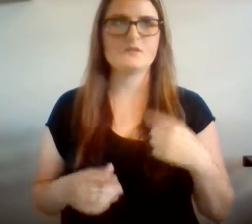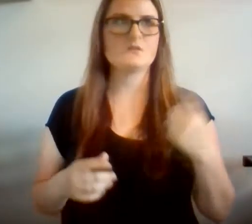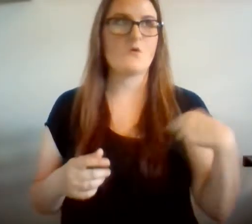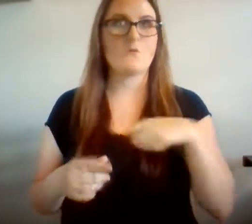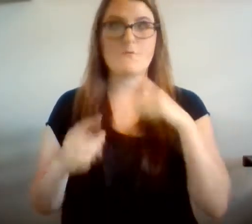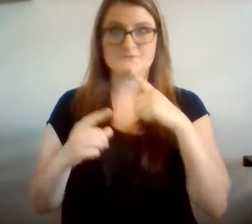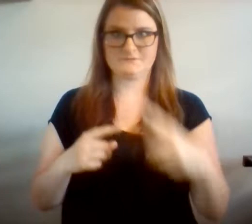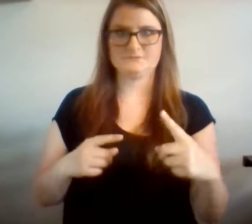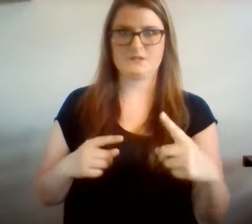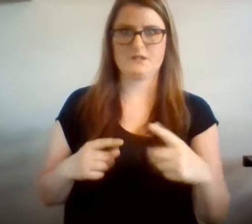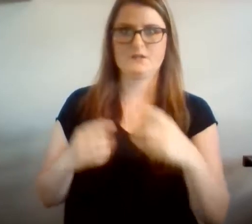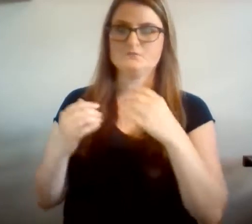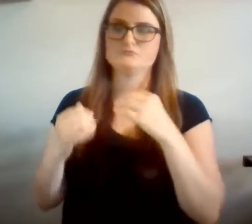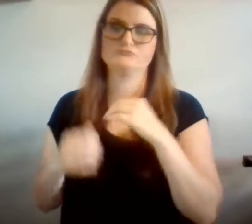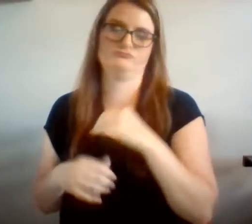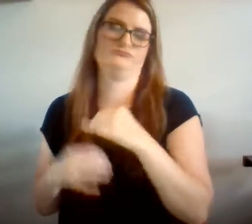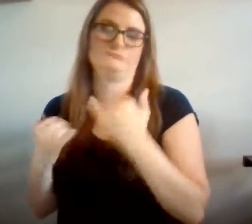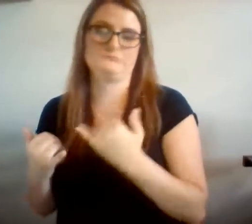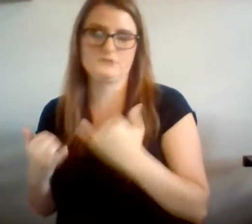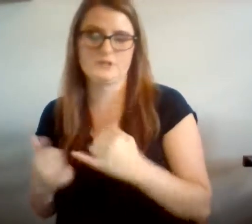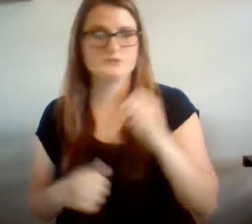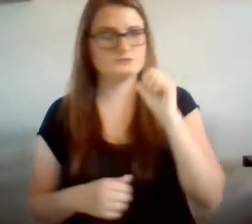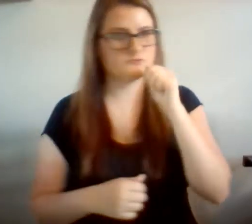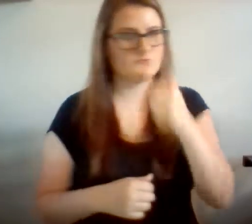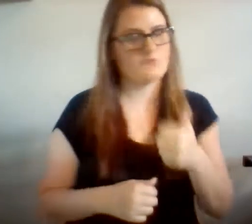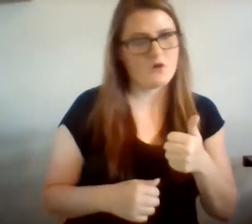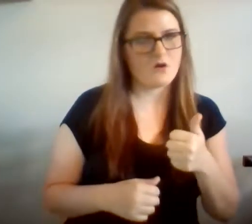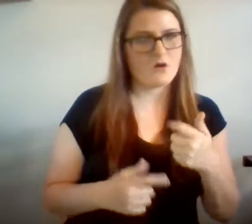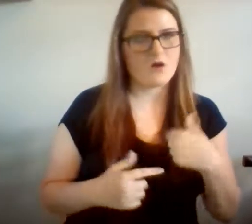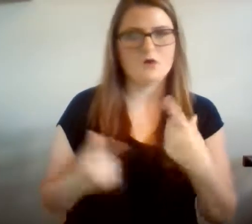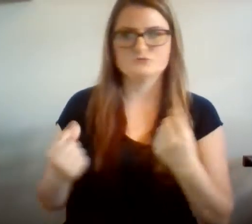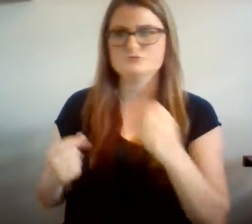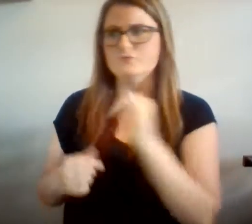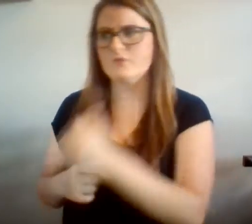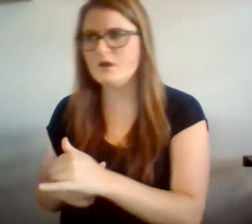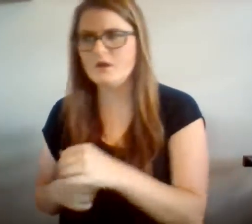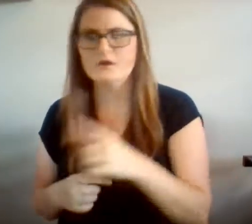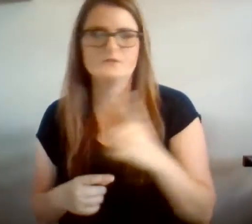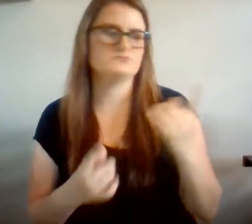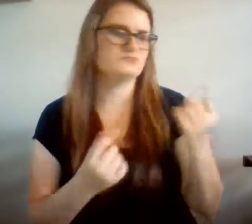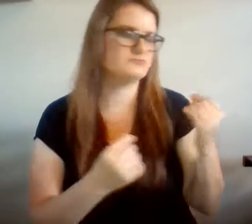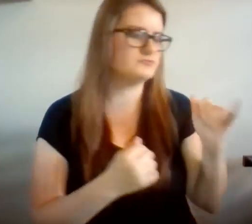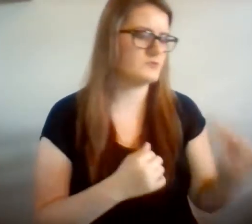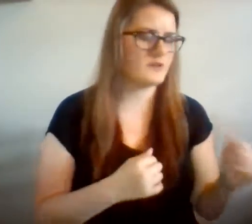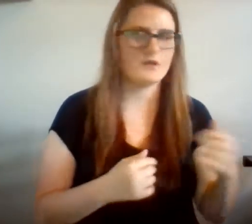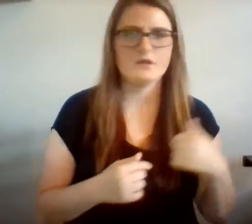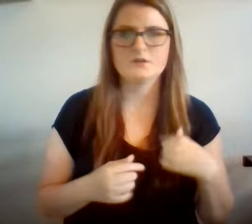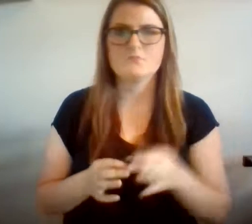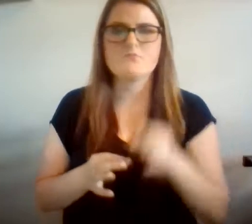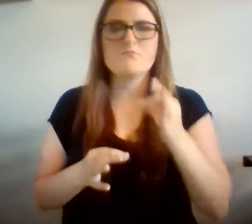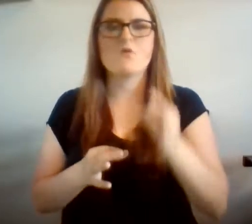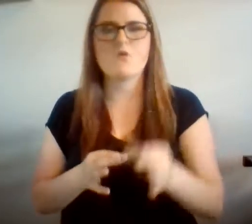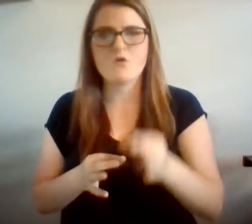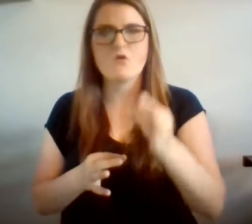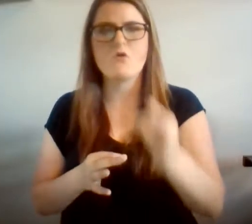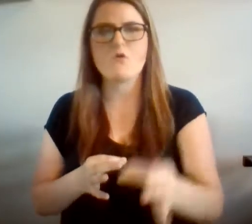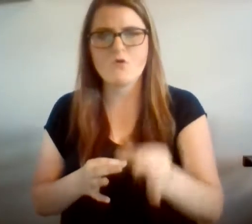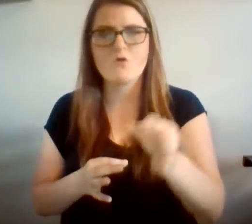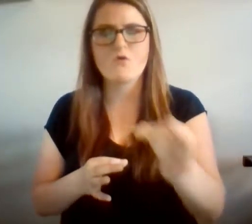about procrastination, if I have a task that needs to be done and I say, I'm going to just do that later, I'm assuming that I have God's